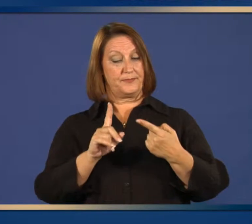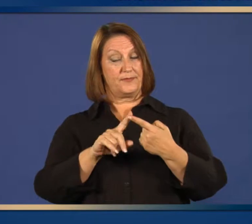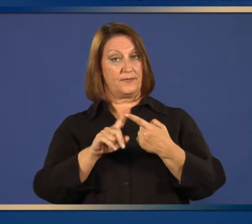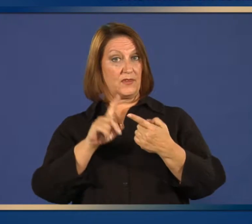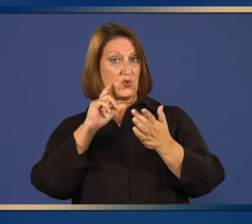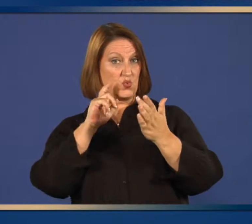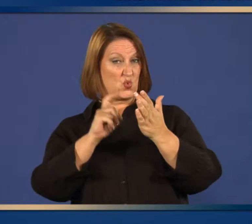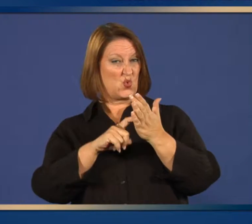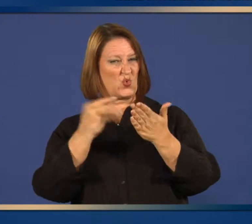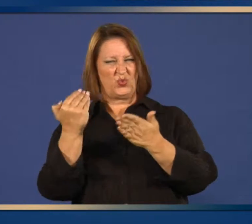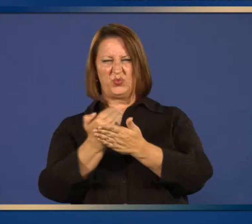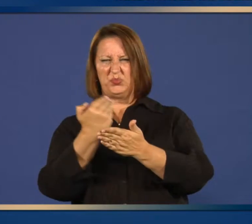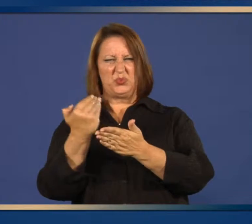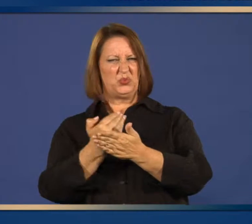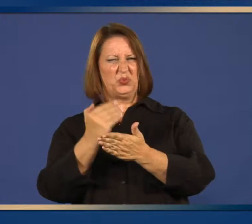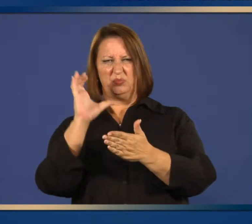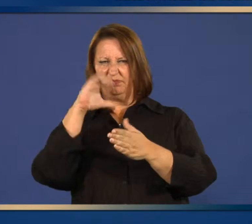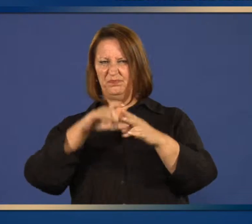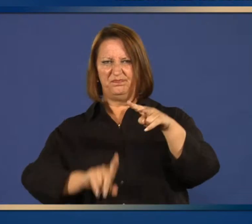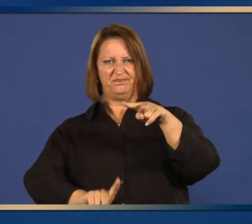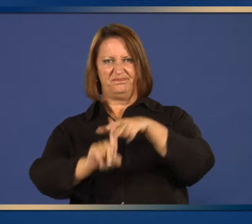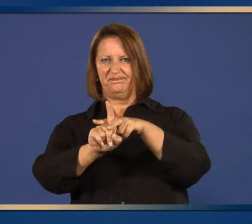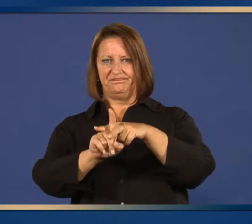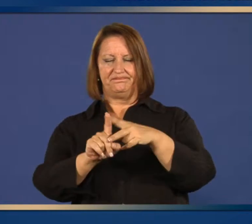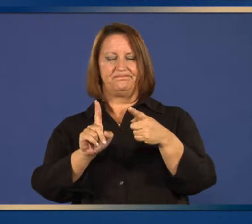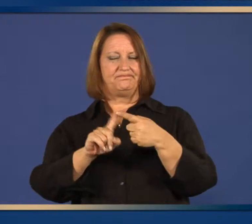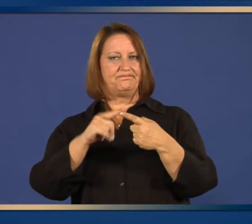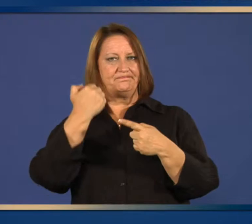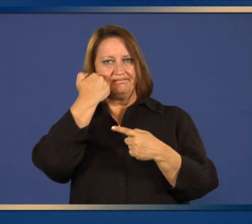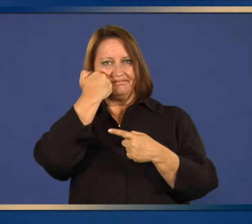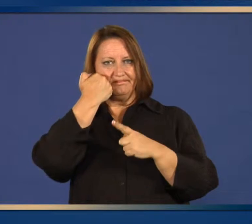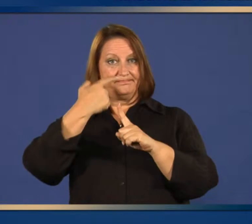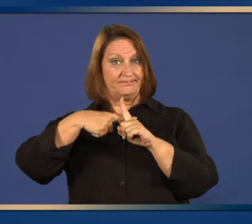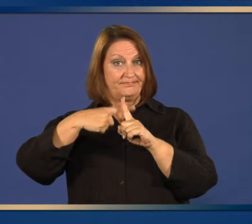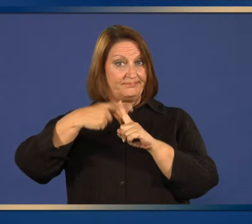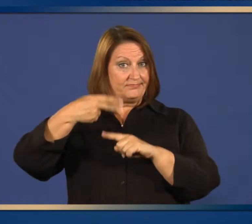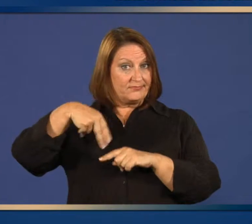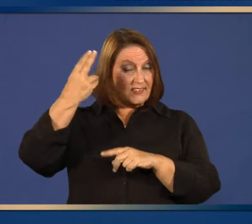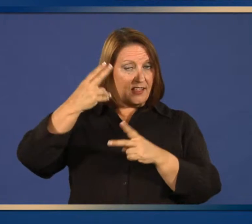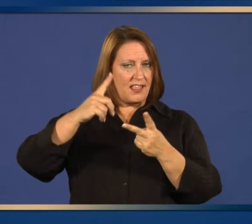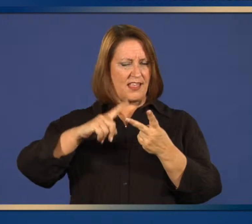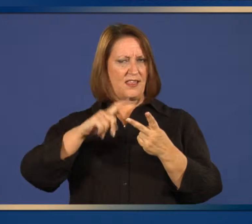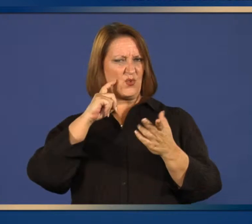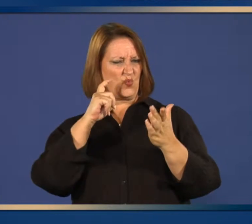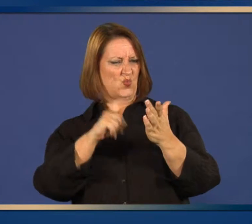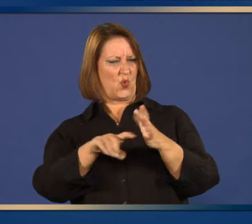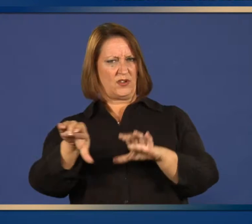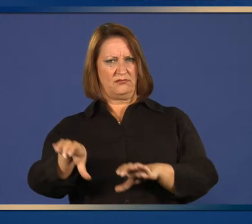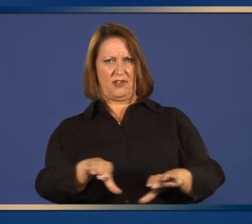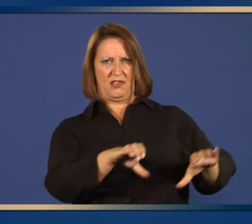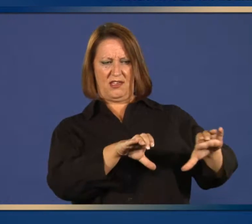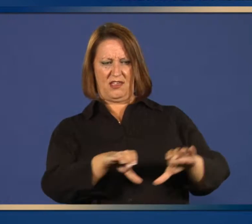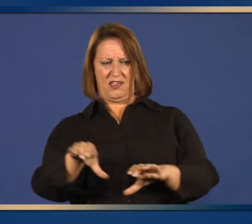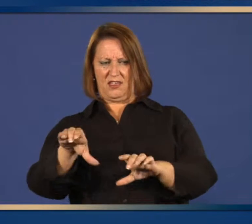Any unusual condition, such as a high fever or behavior changes.